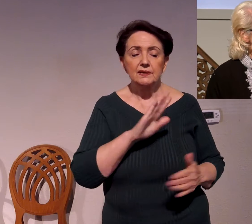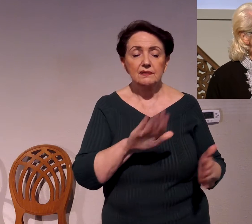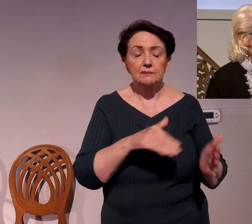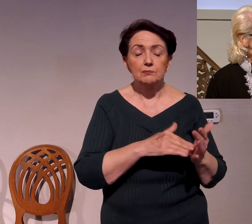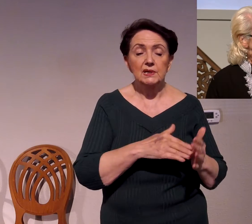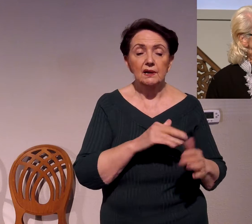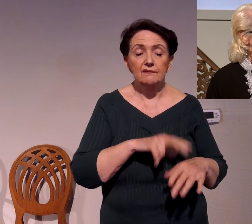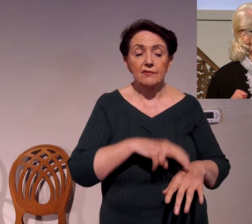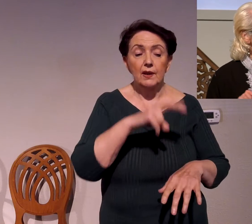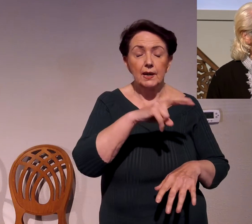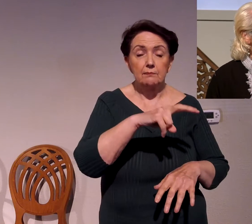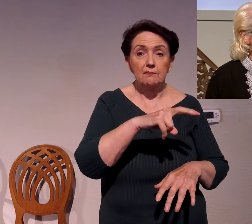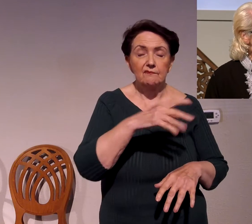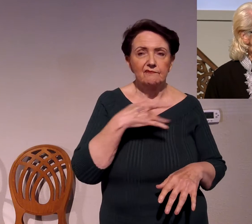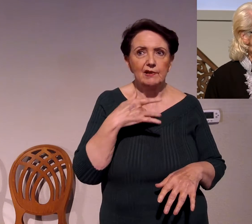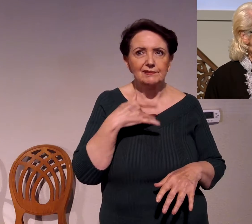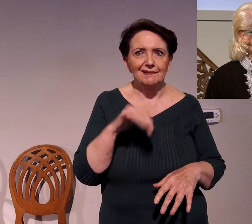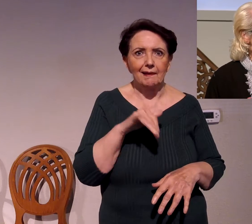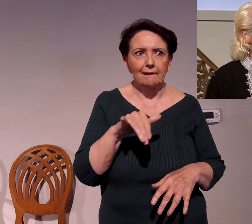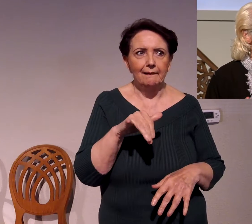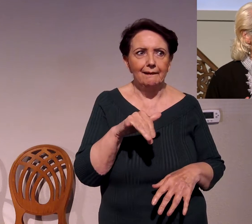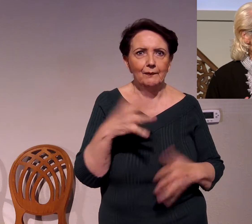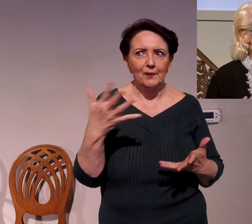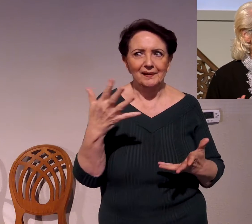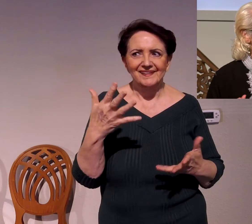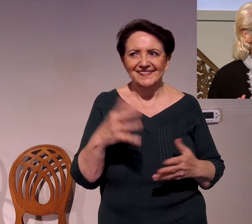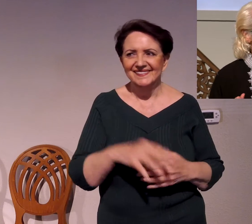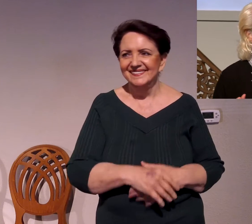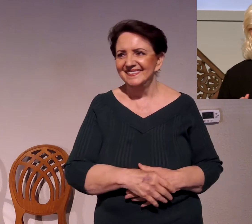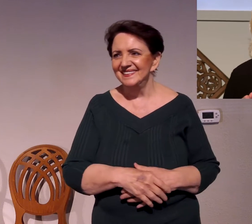the leap feels like.